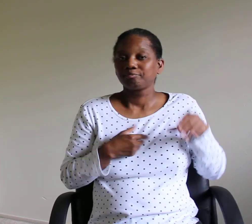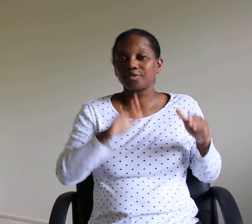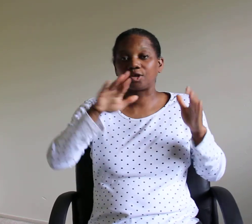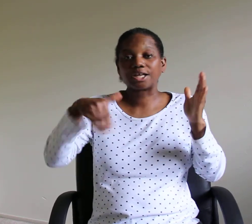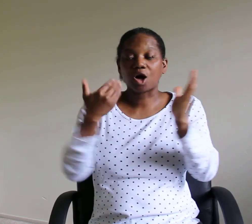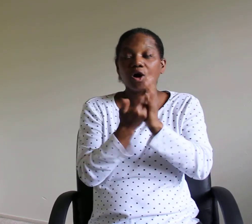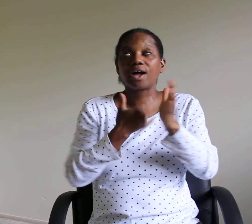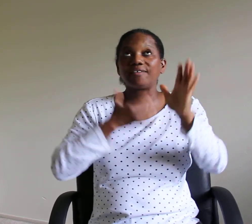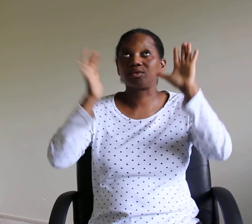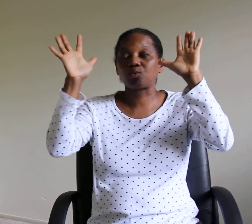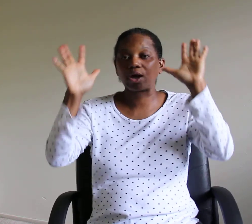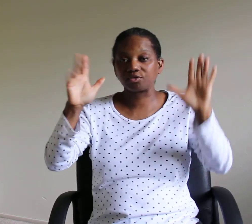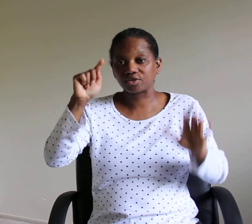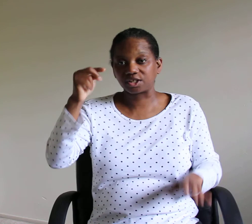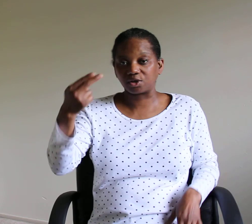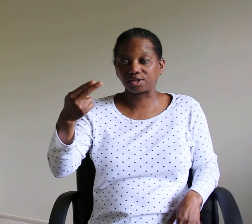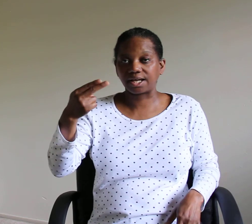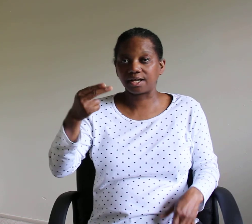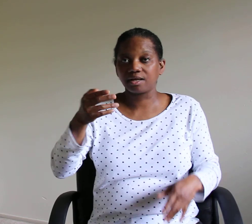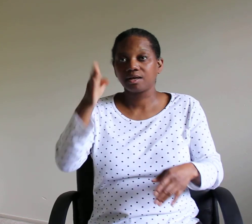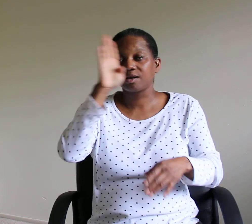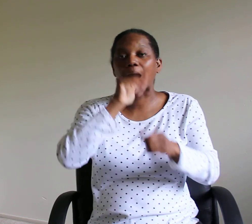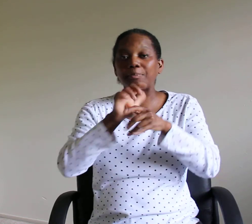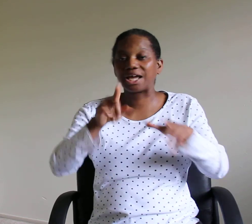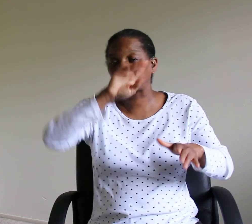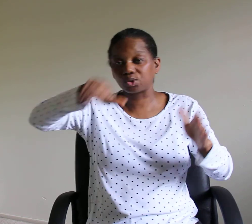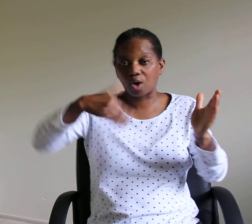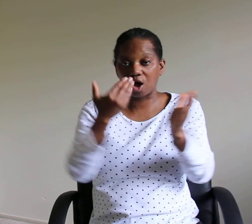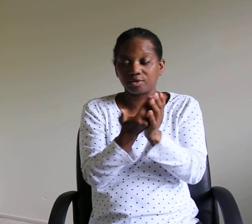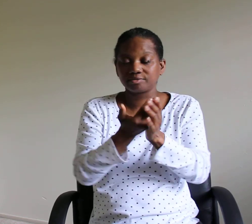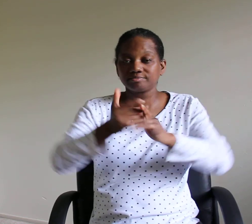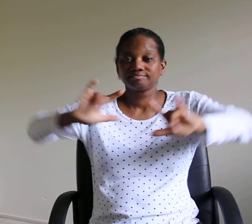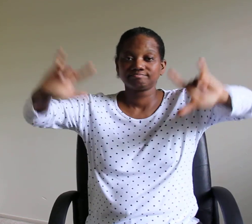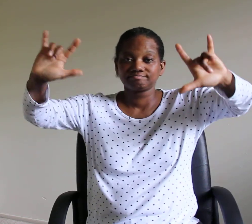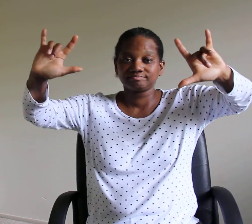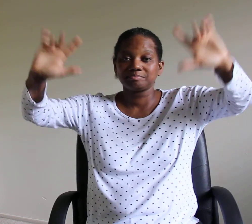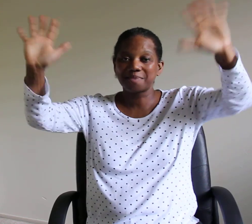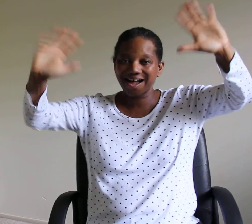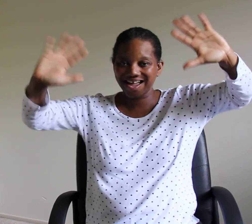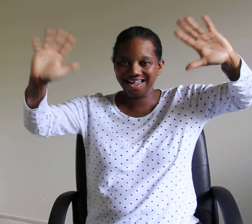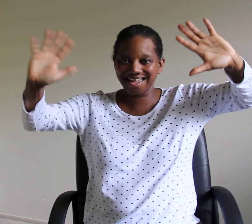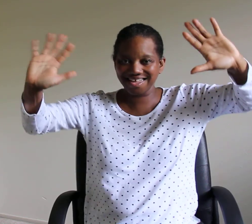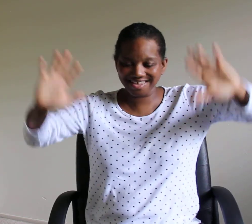So you guys all have a wonderful Thursday. God bless you all. Bye.